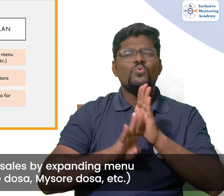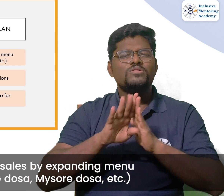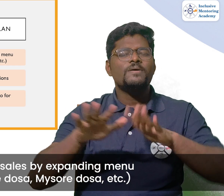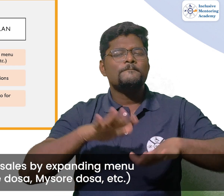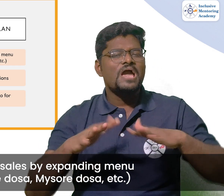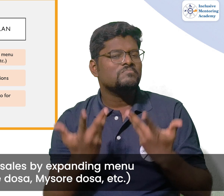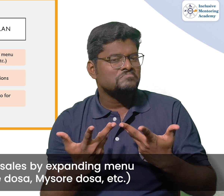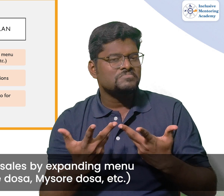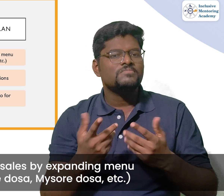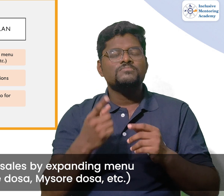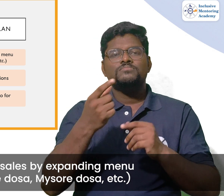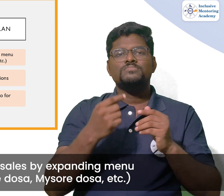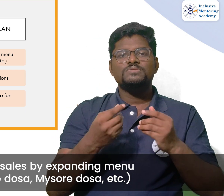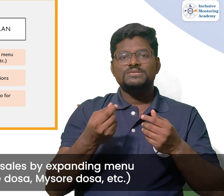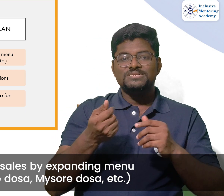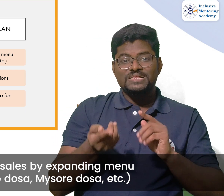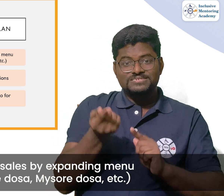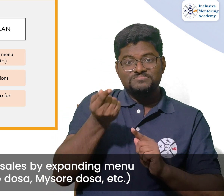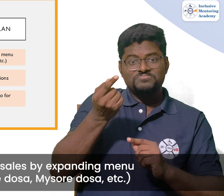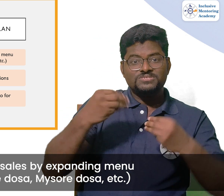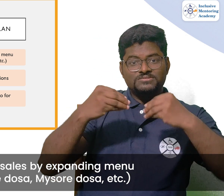Increase sales by expanding menu.